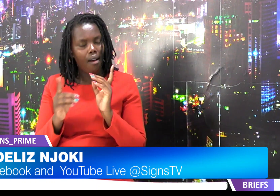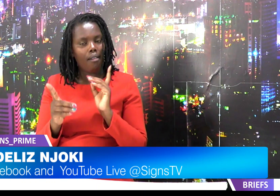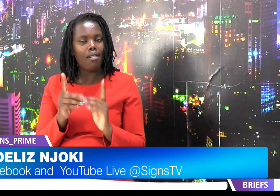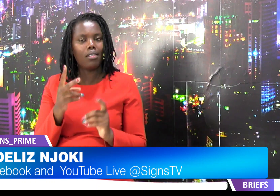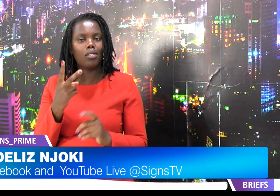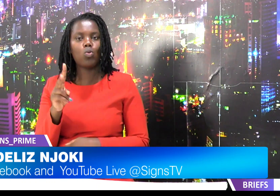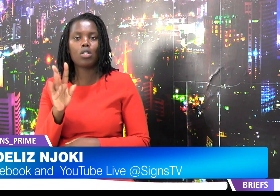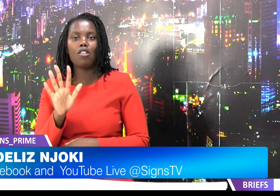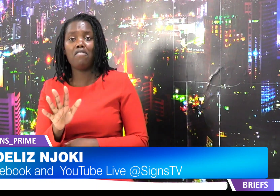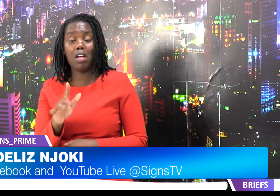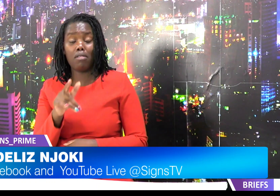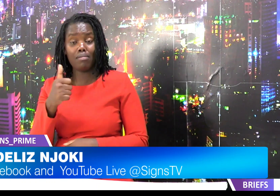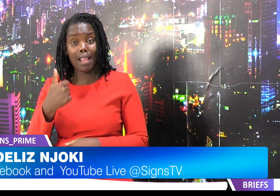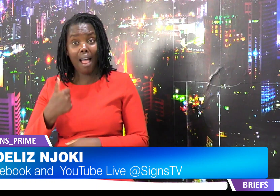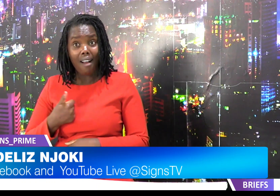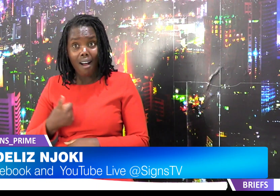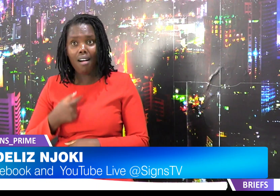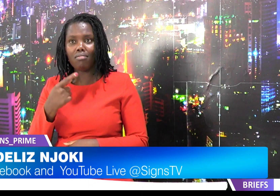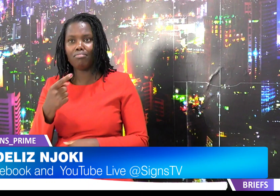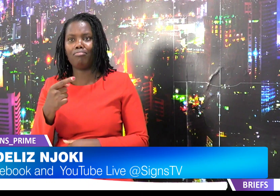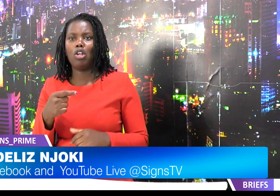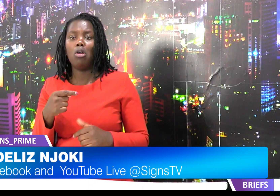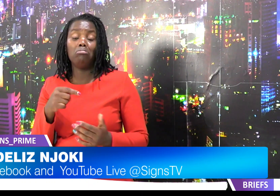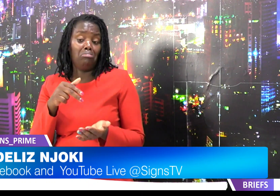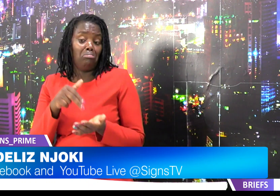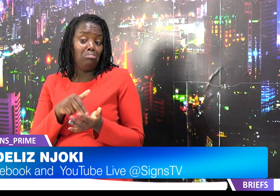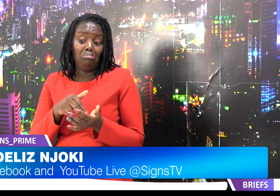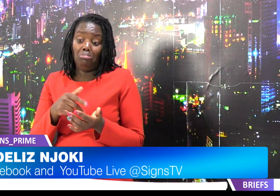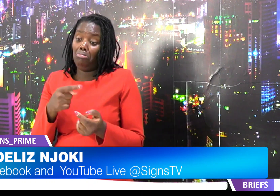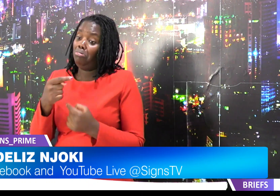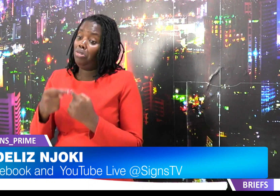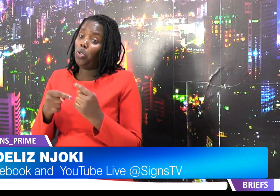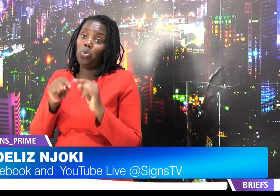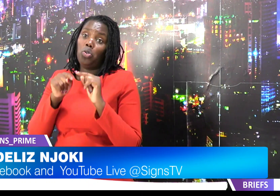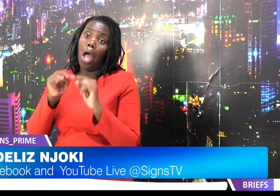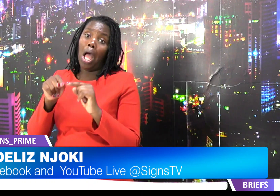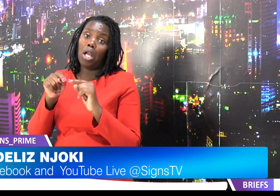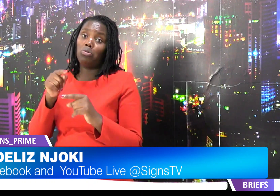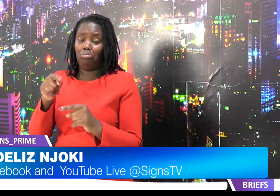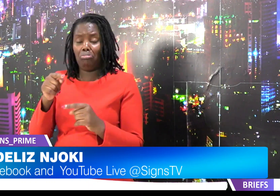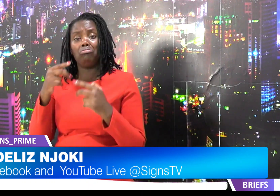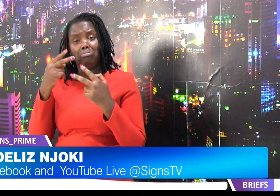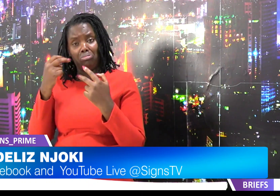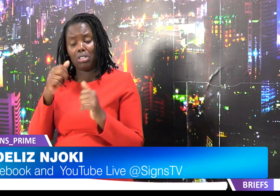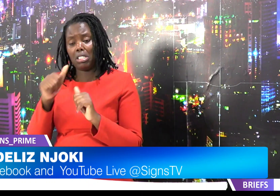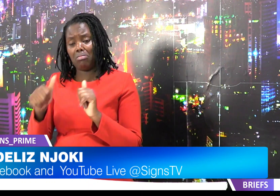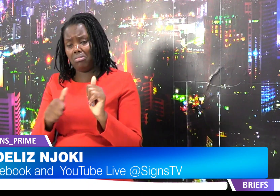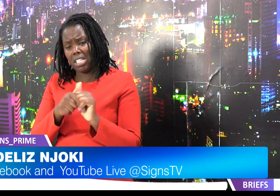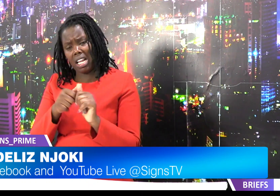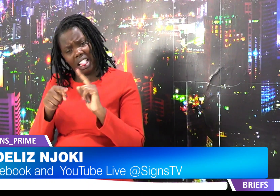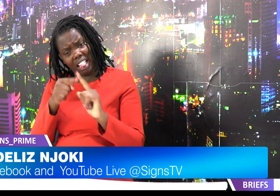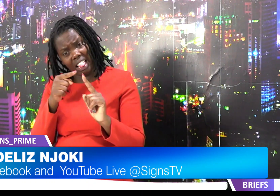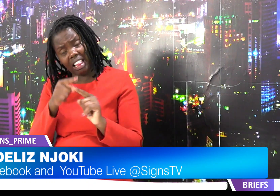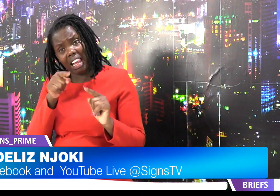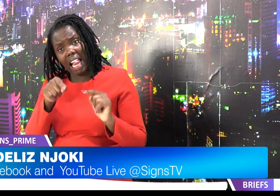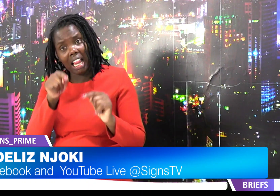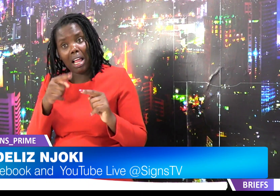stands accused of being behind the gruesome murder of Mr.